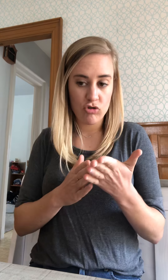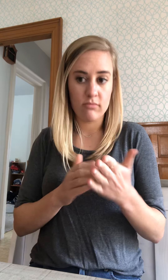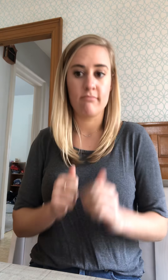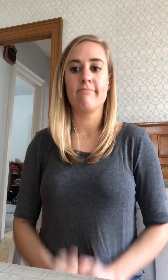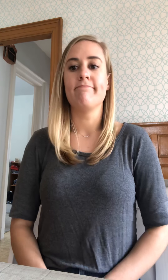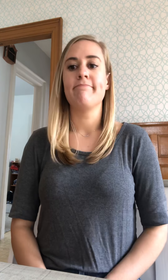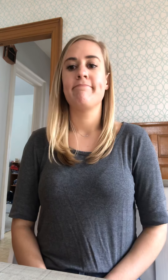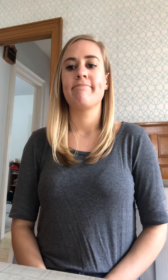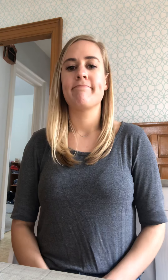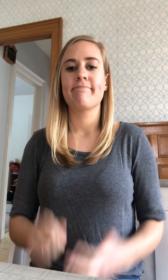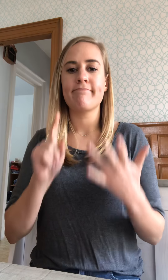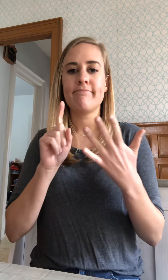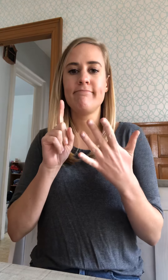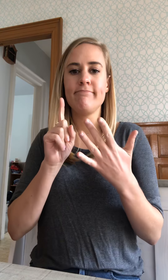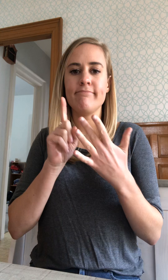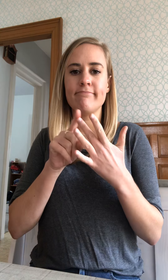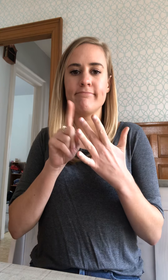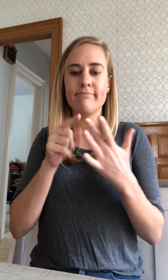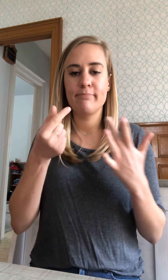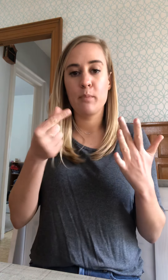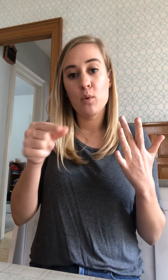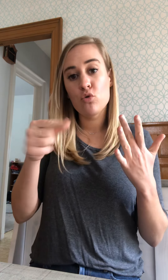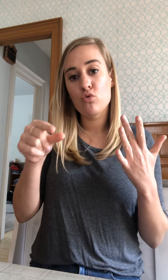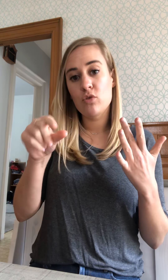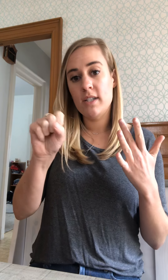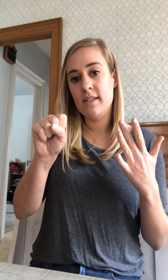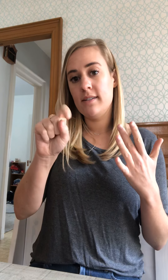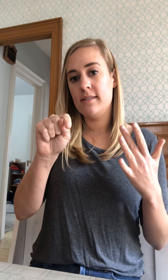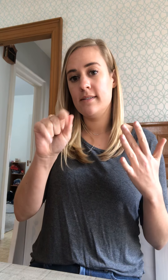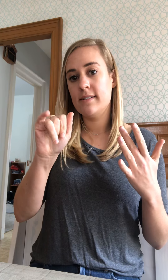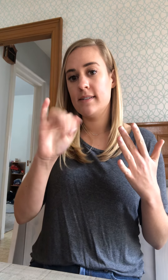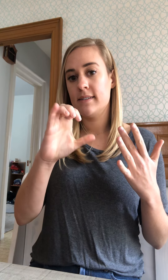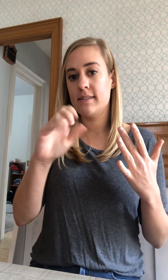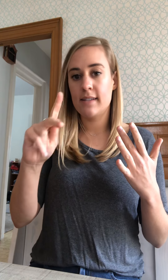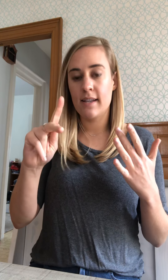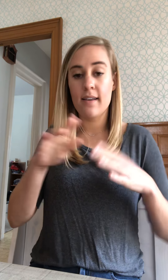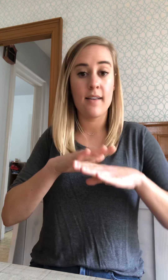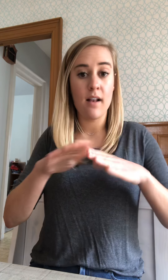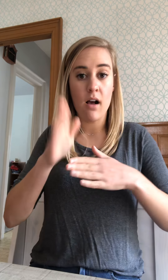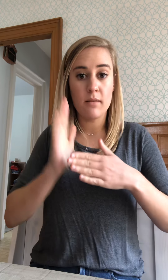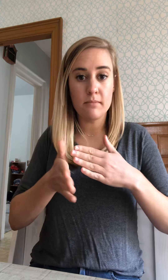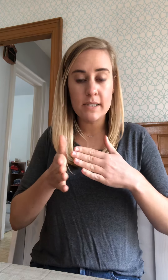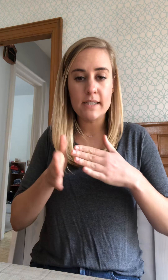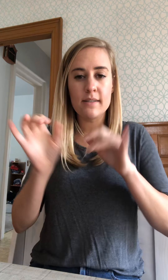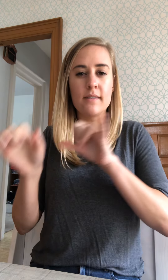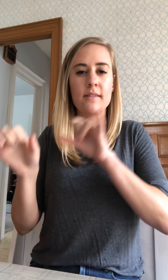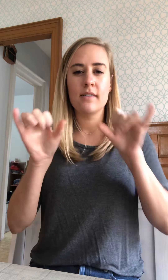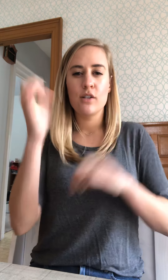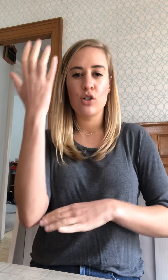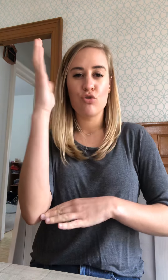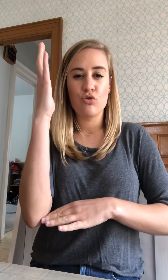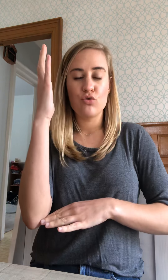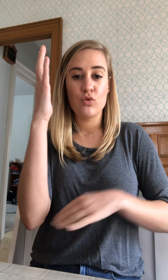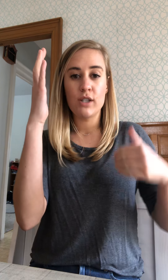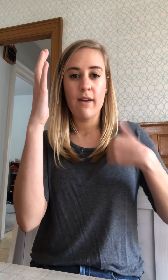or incomplete fracture is one that resembles a young branch on a tree where you try and break it and it doesn't break